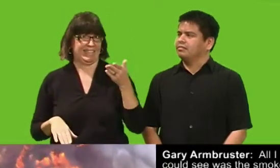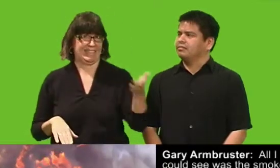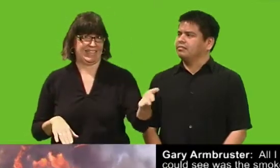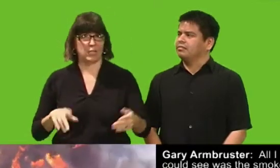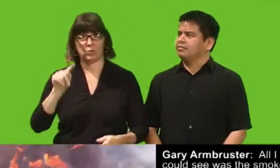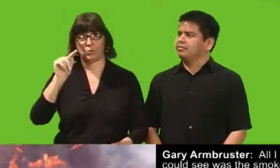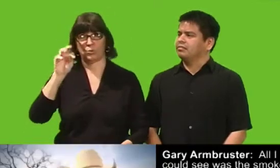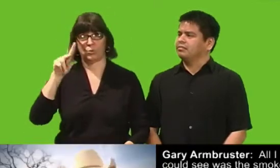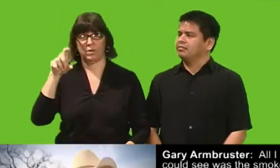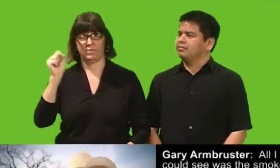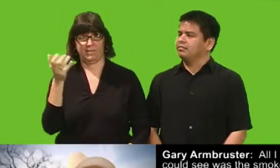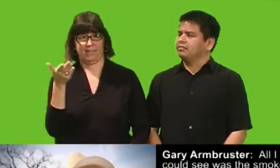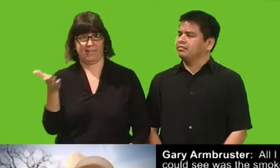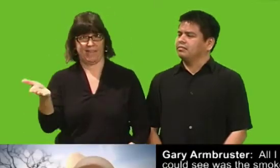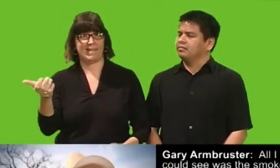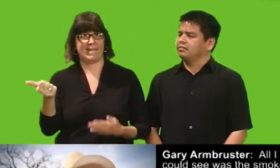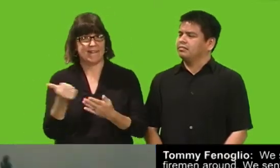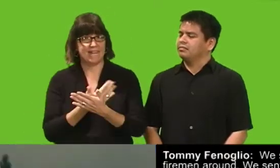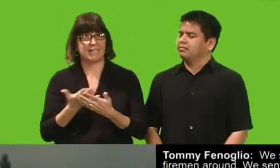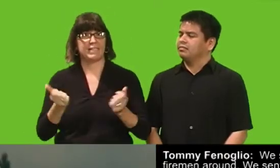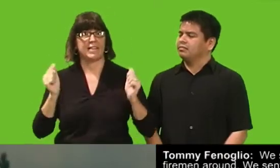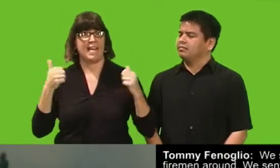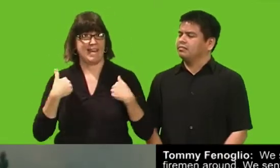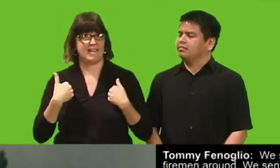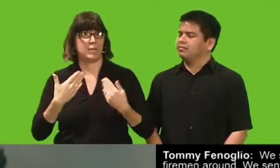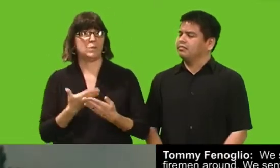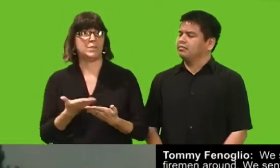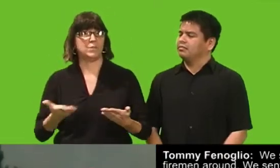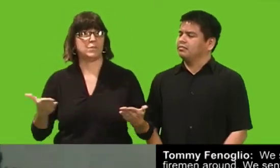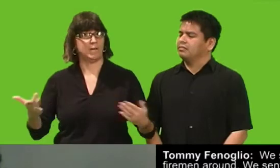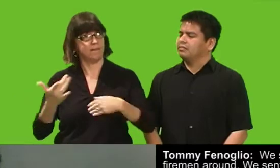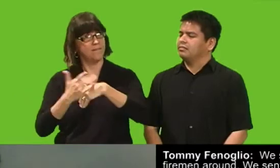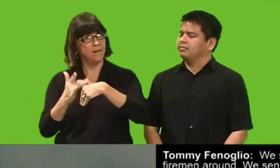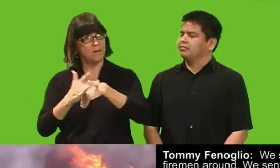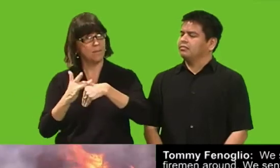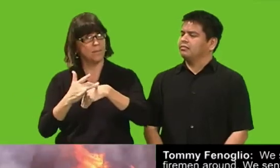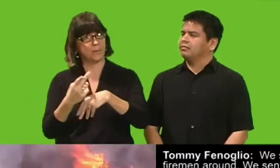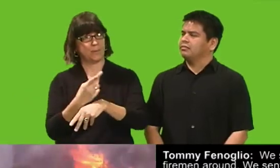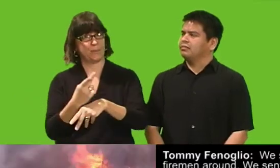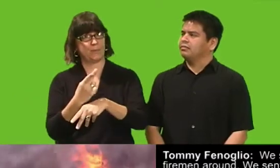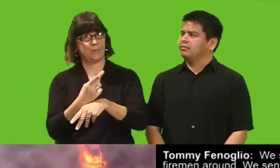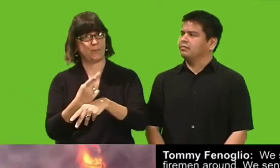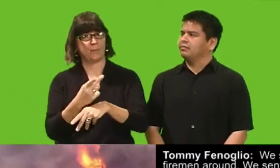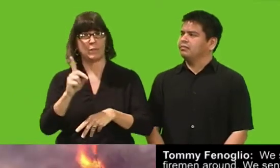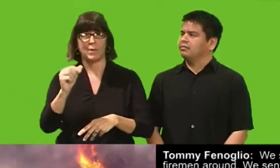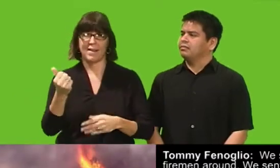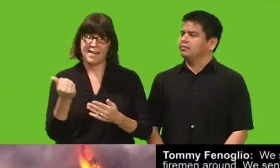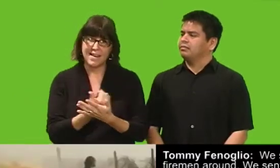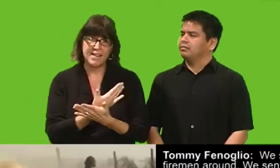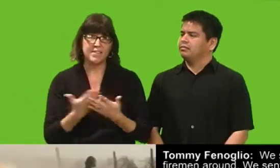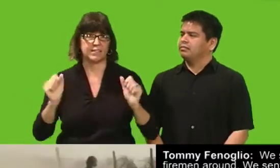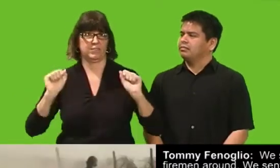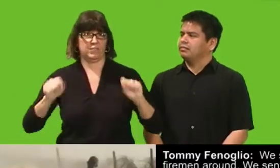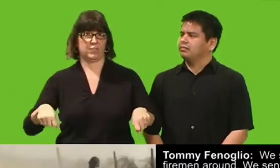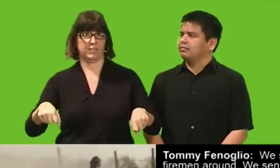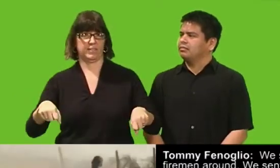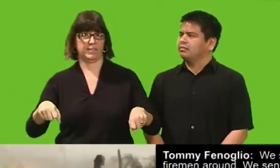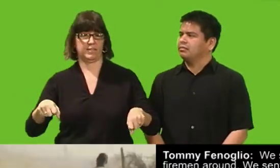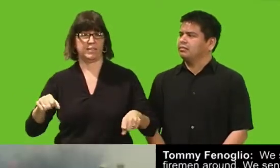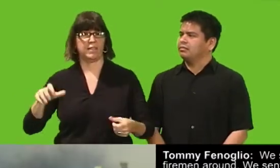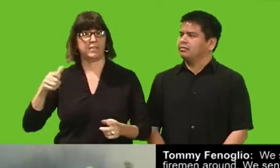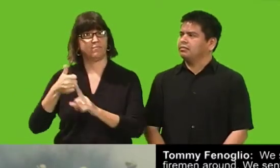turned and it switched and it come right this way. We sent firemen around, we sent trucks, everything we had, every available resource we